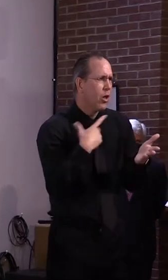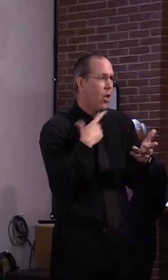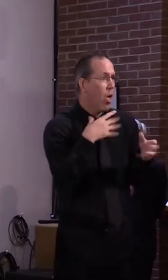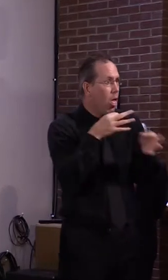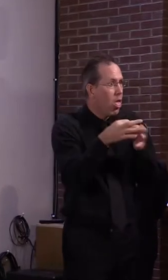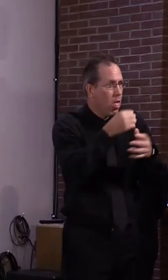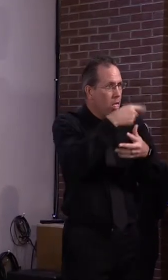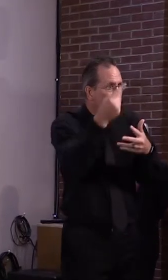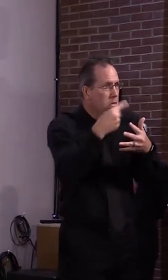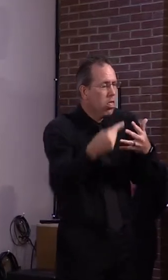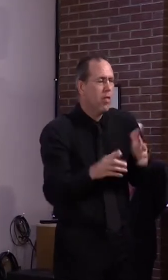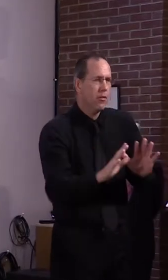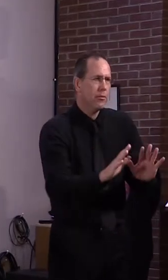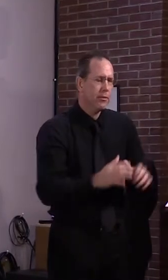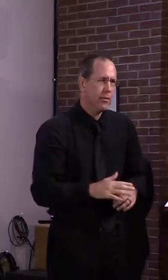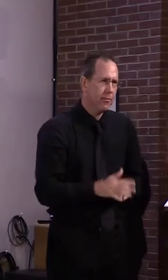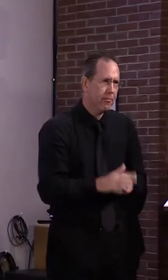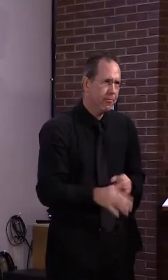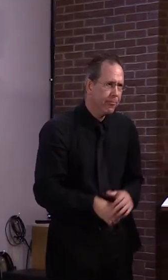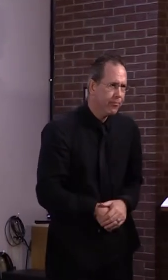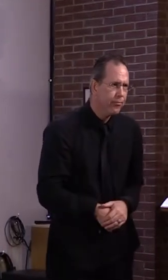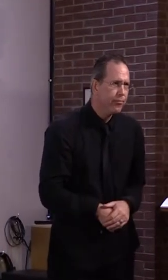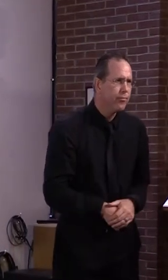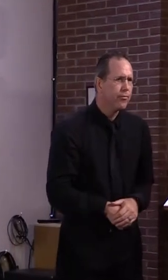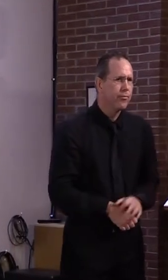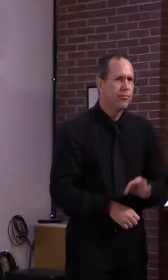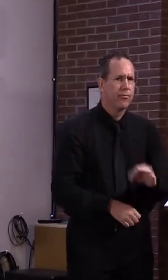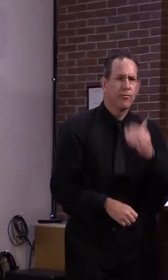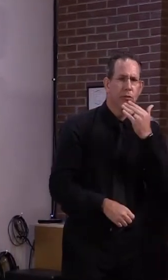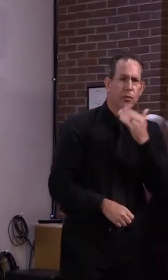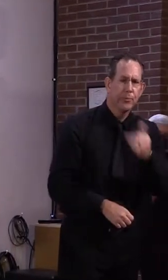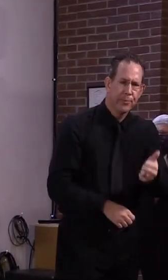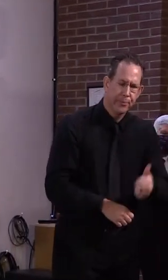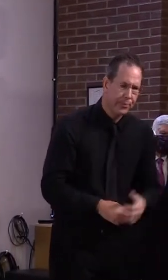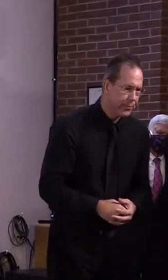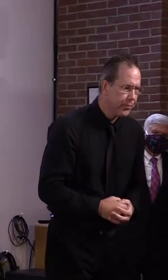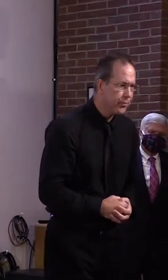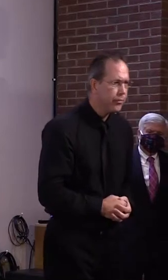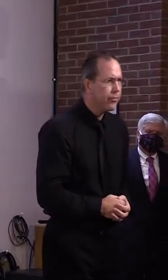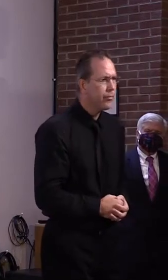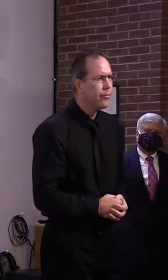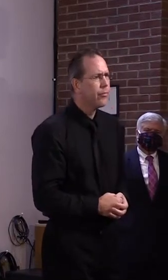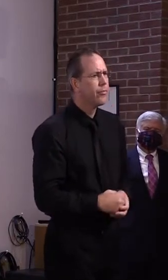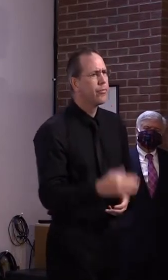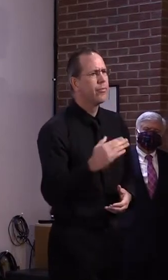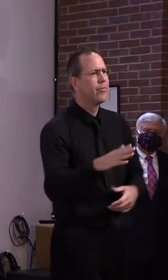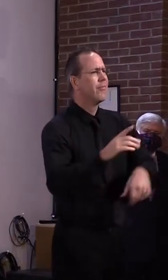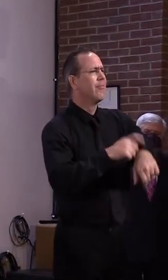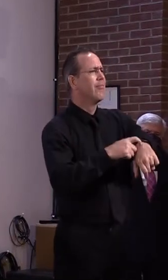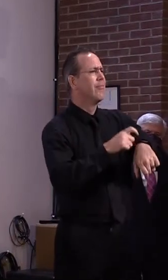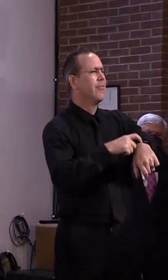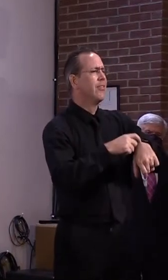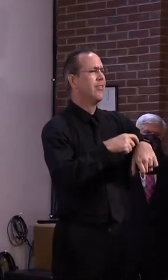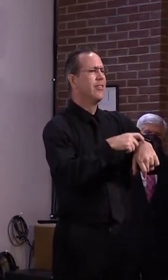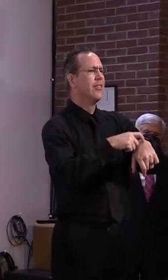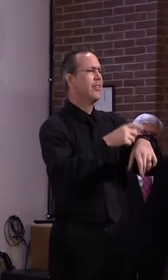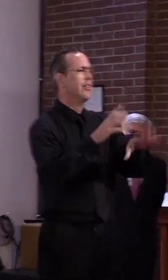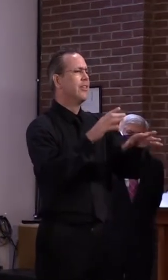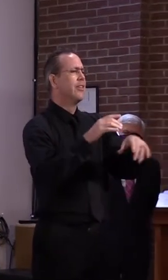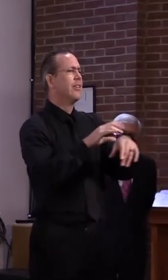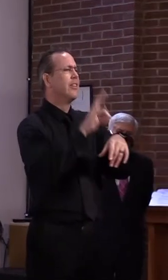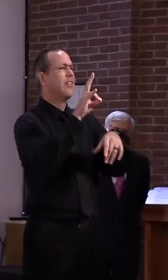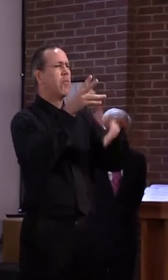Yeah, on the money. Thank you, sir. All right, it's about 1 o'clock and we have 7 callers in the queue, so folks,